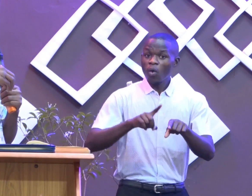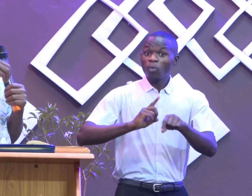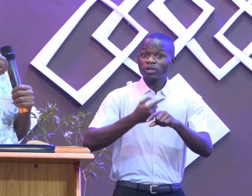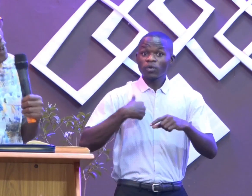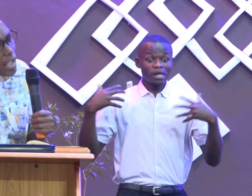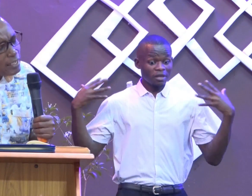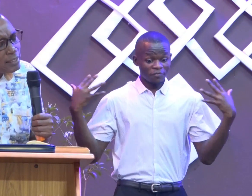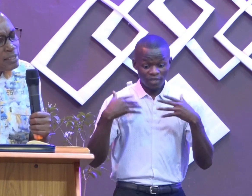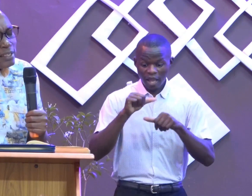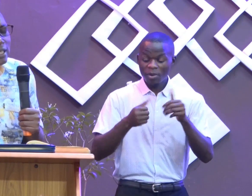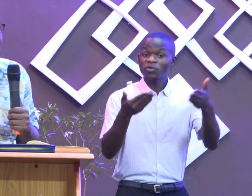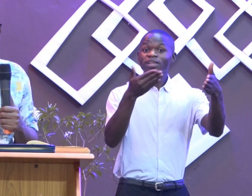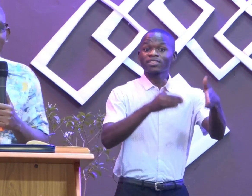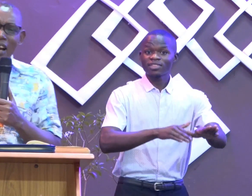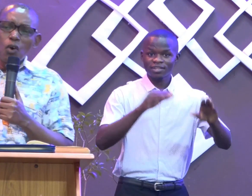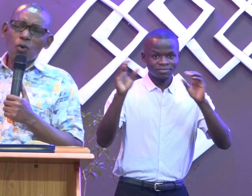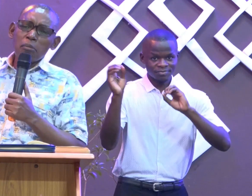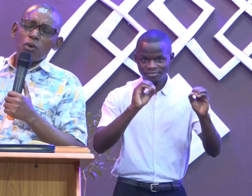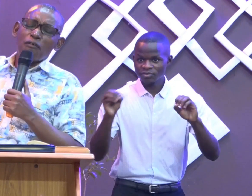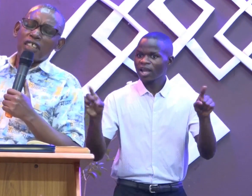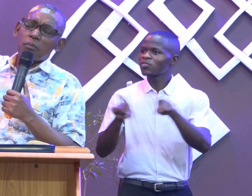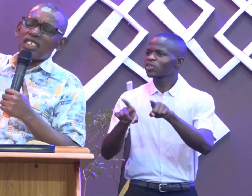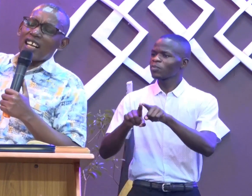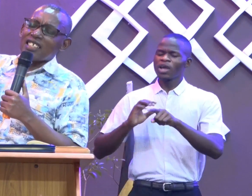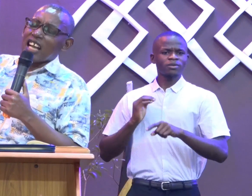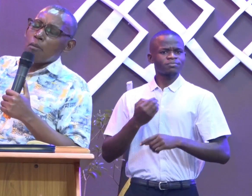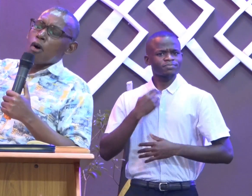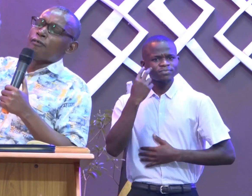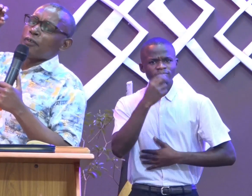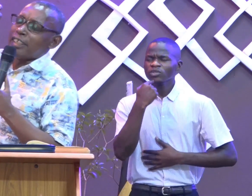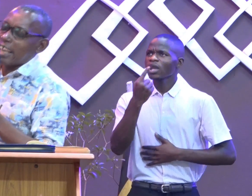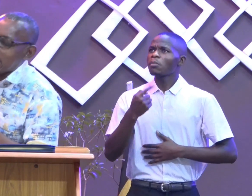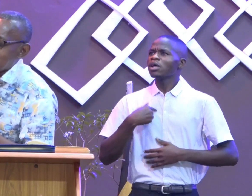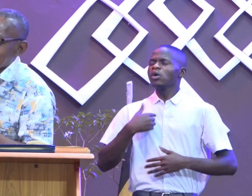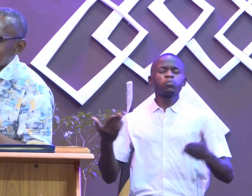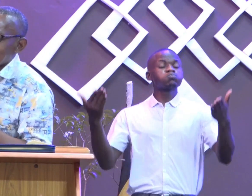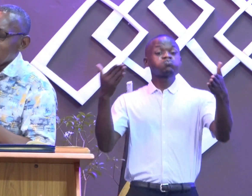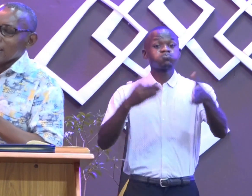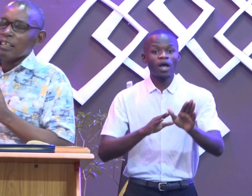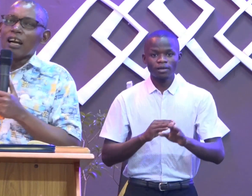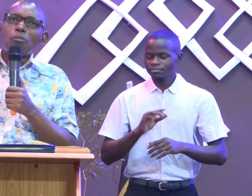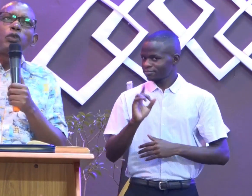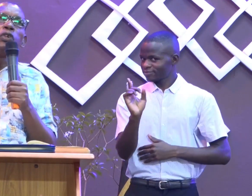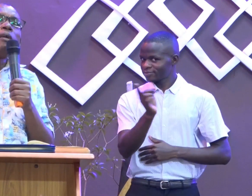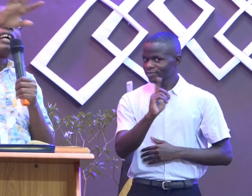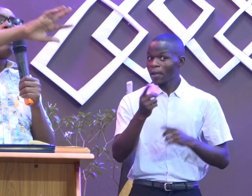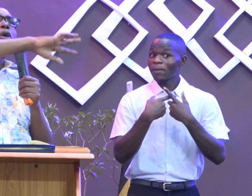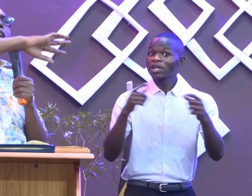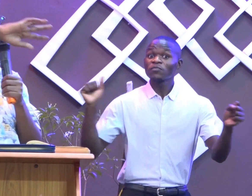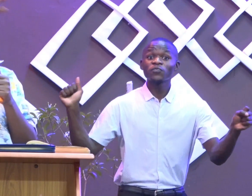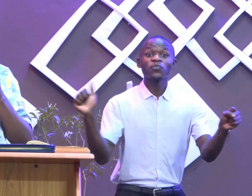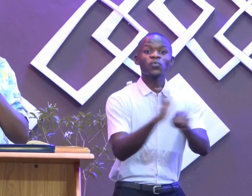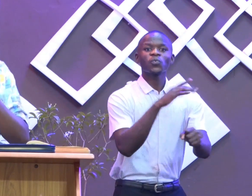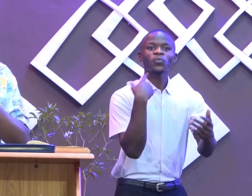fullness. When we don't have any fear of death. When our tongue no longer says we are